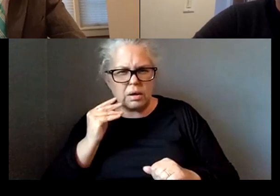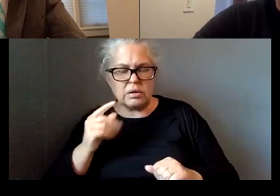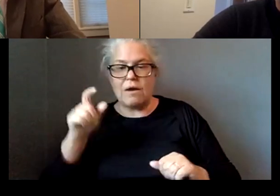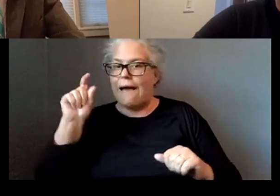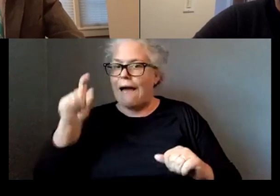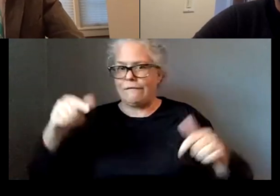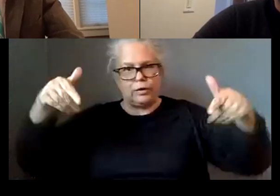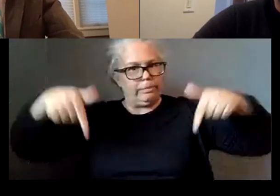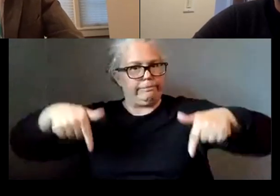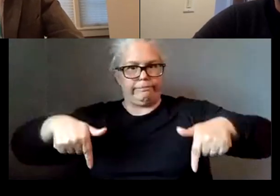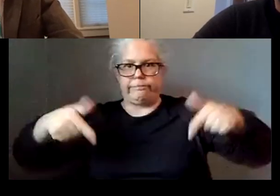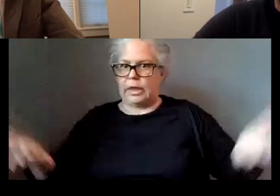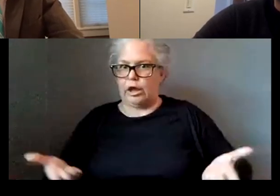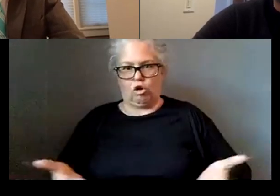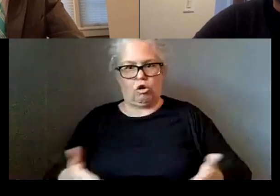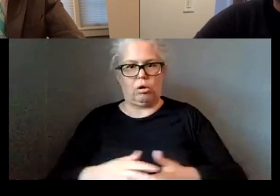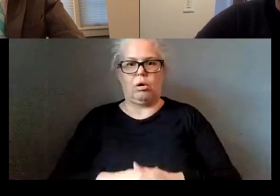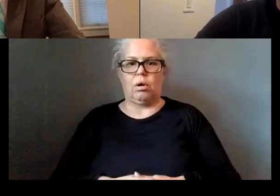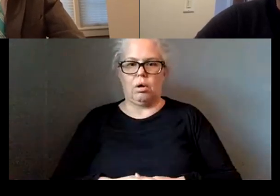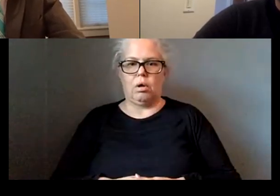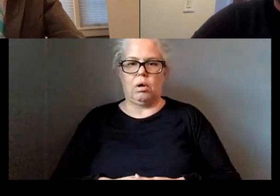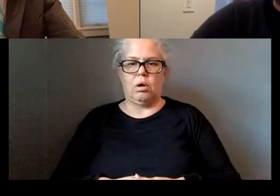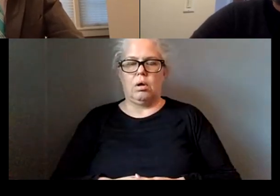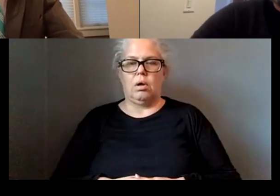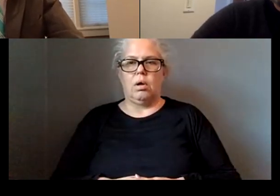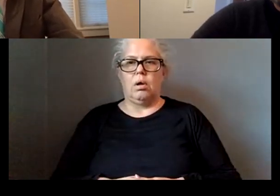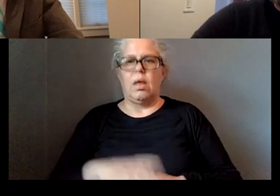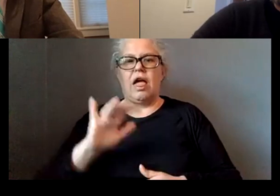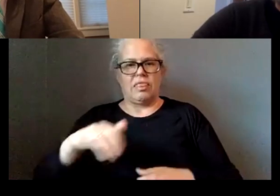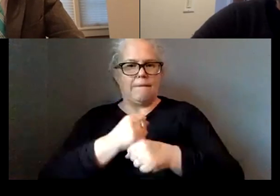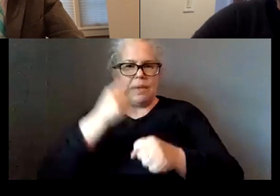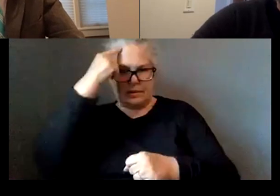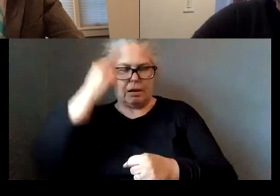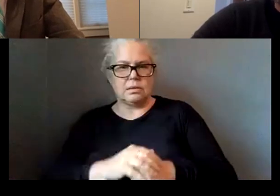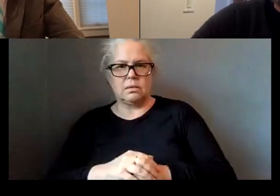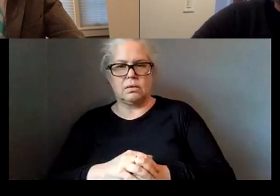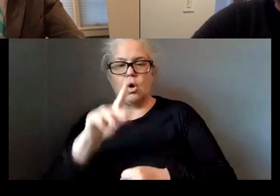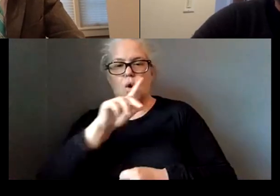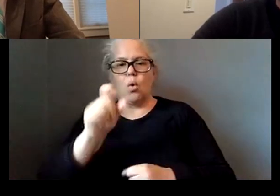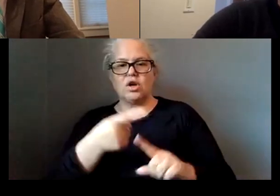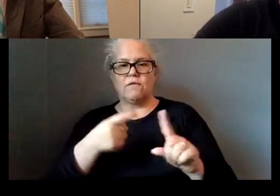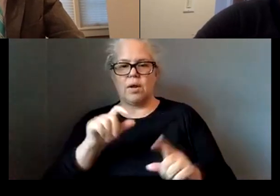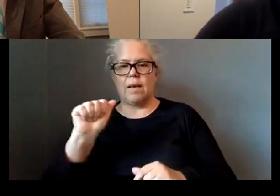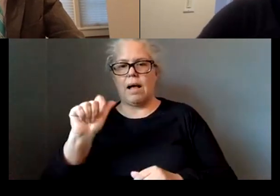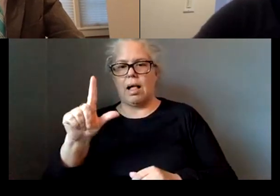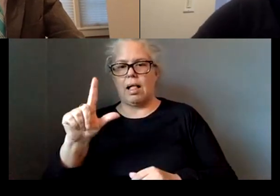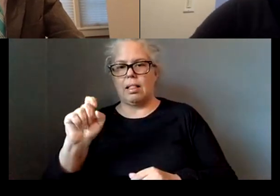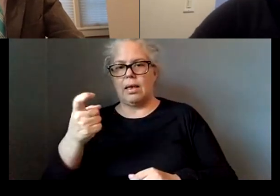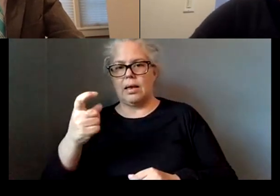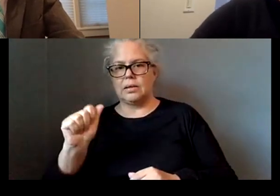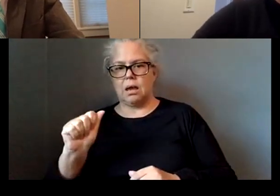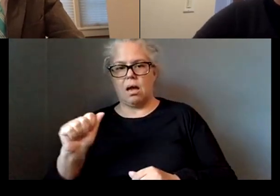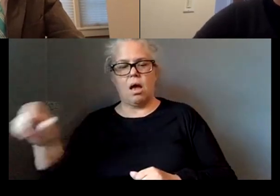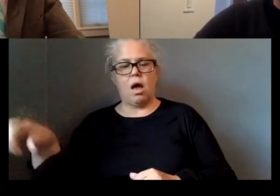here. Yeah, that makes sense. A question from Alexa Landris in the chat. Have other